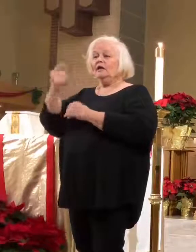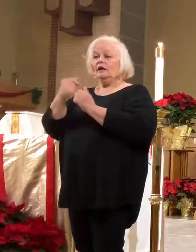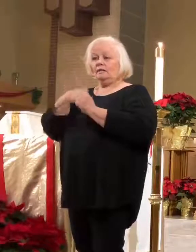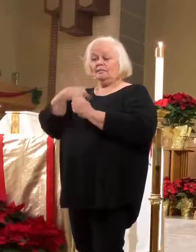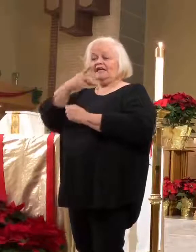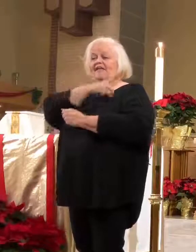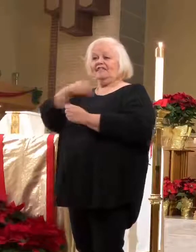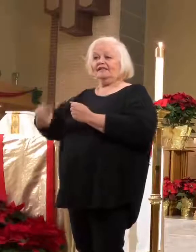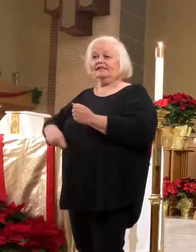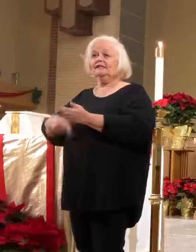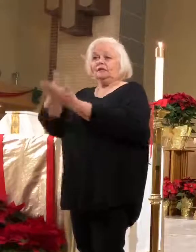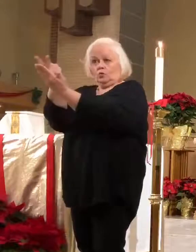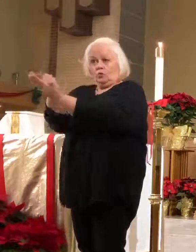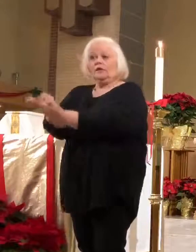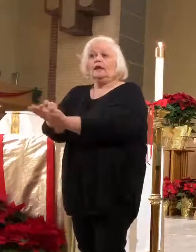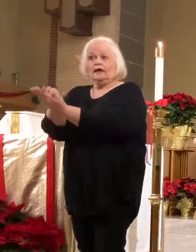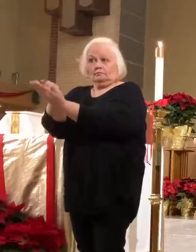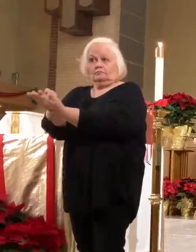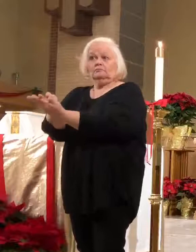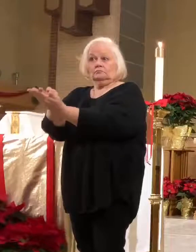then lay prostrate